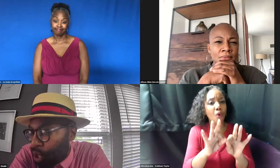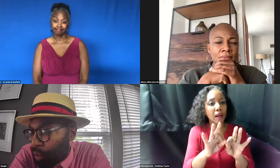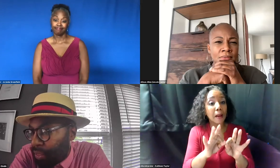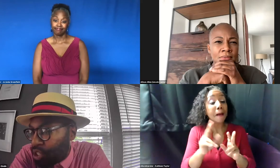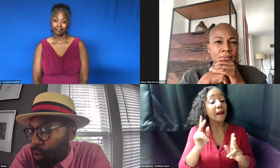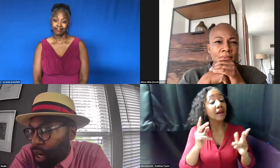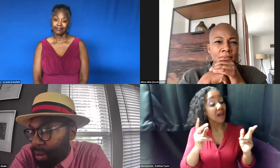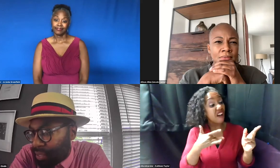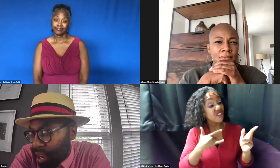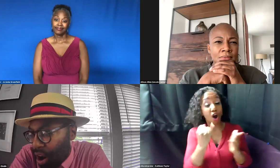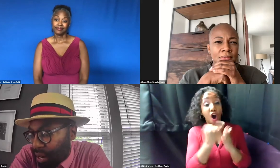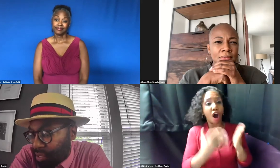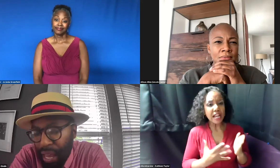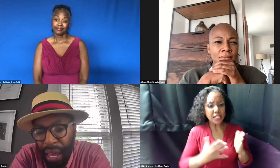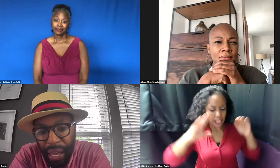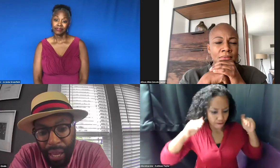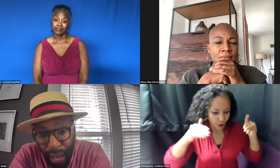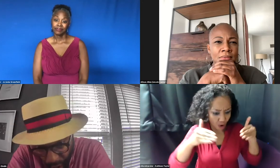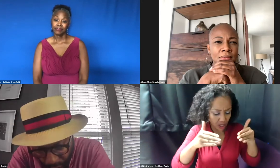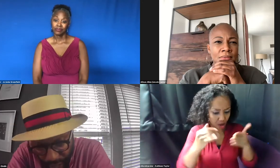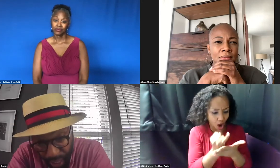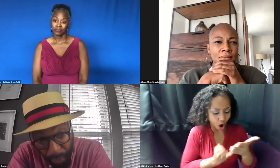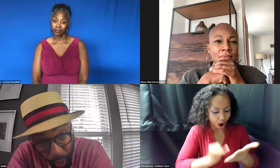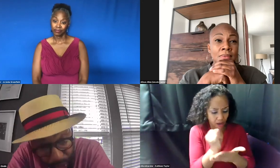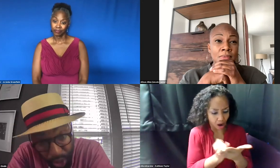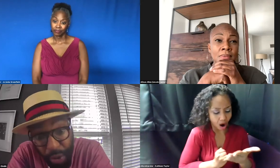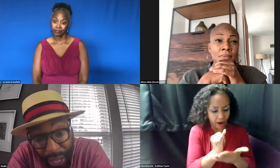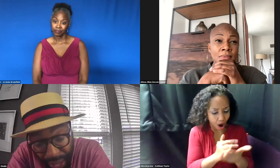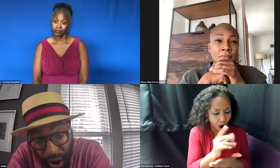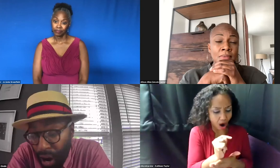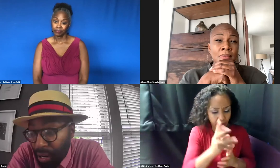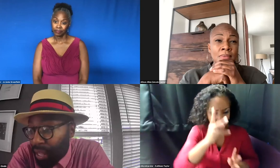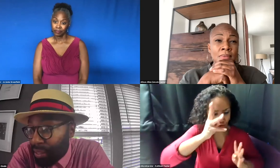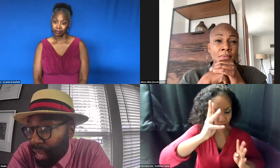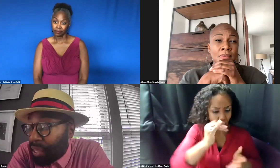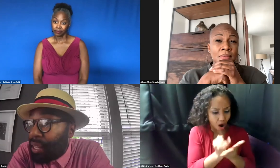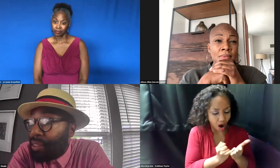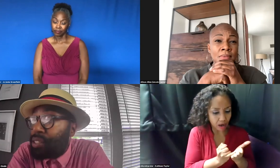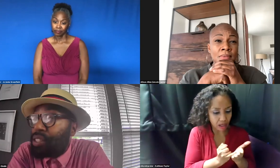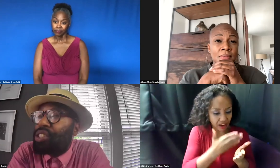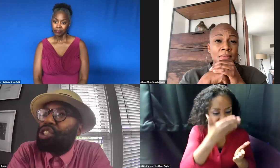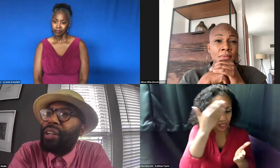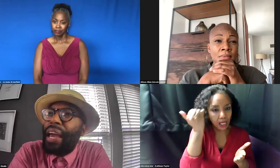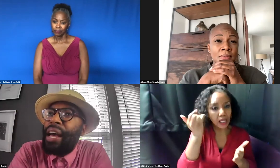in a world where they're so committed to their arts and their art and the performing or the creating of that art